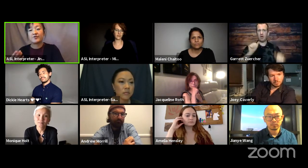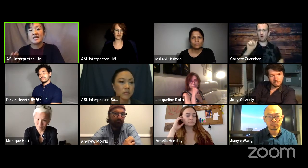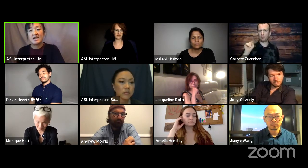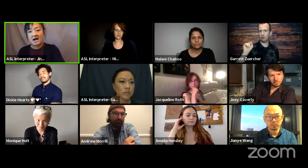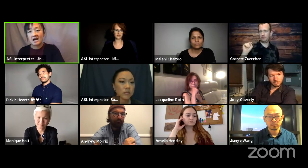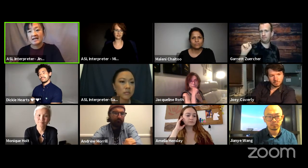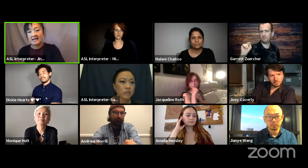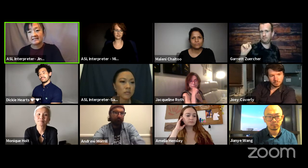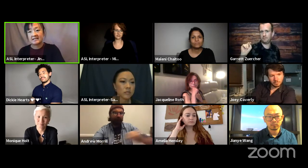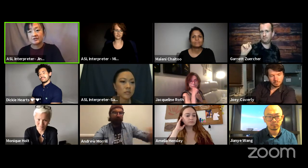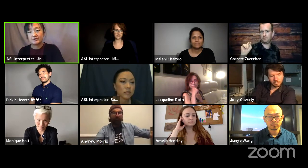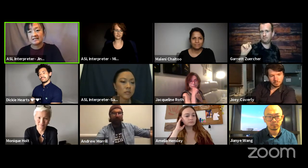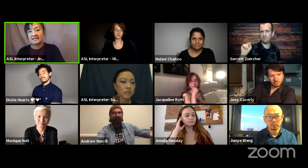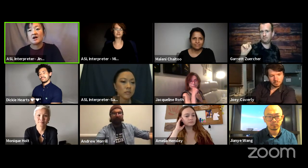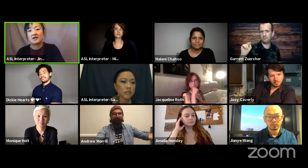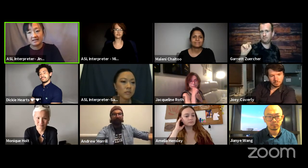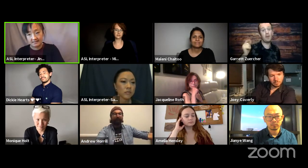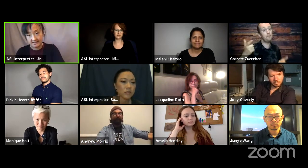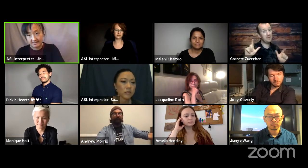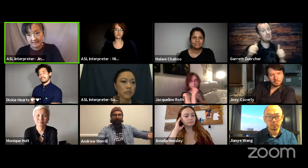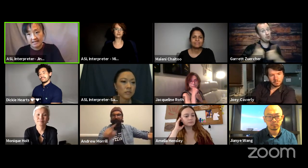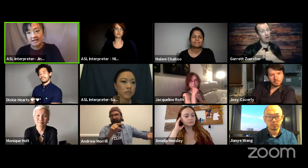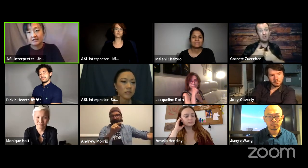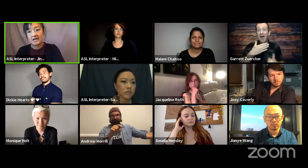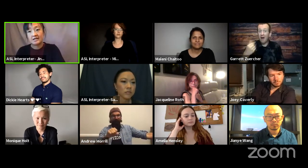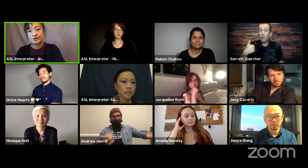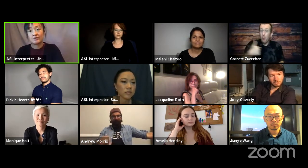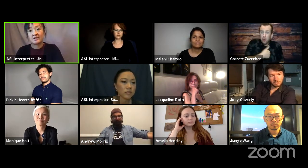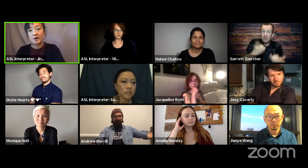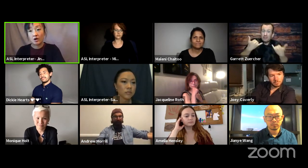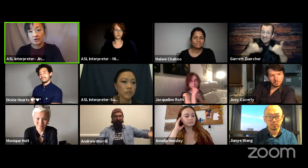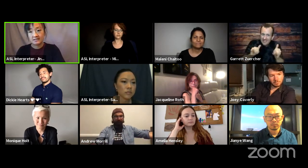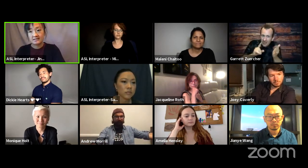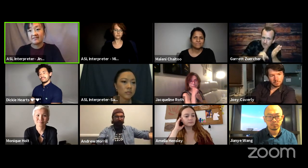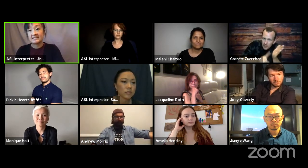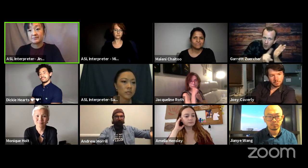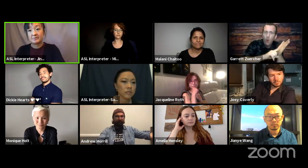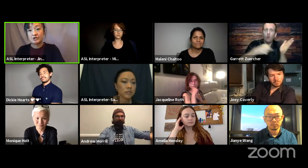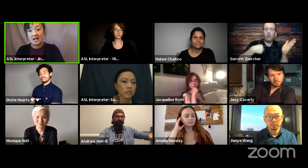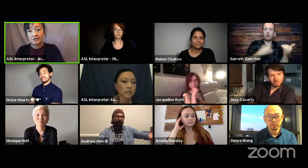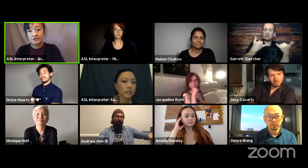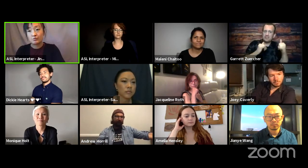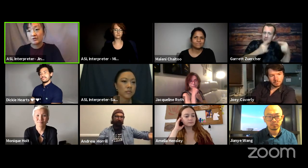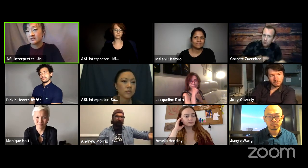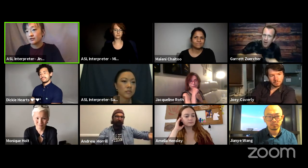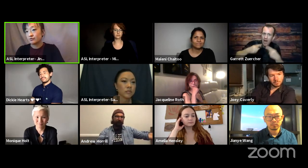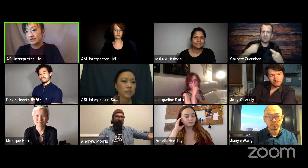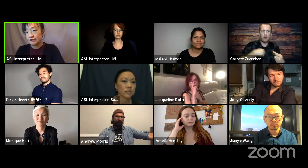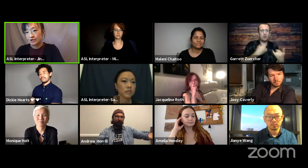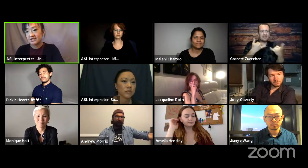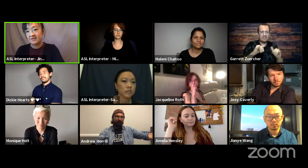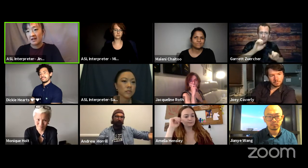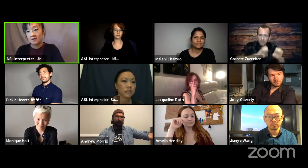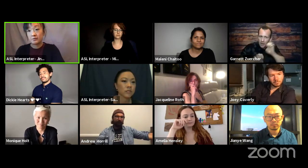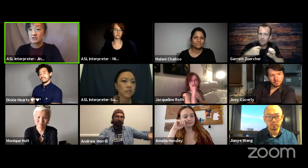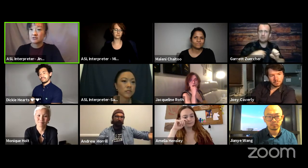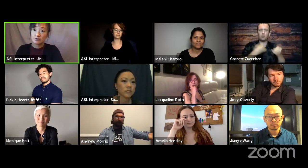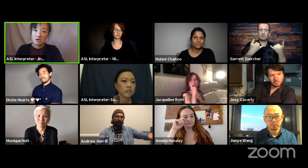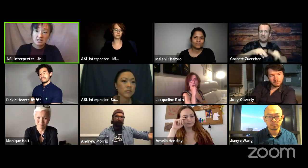a non-ASL using audience and showing them art. And that's a big challenge. And we are still researching, developing, we're still struggling,